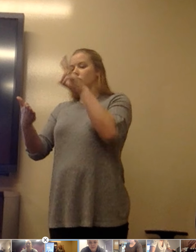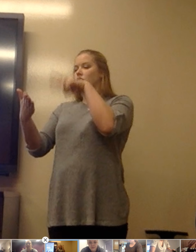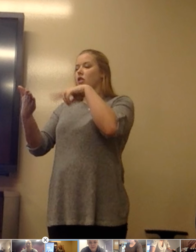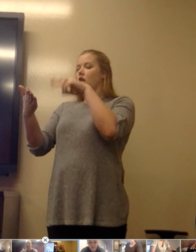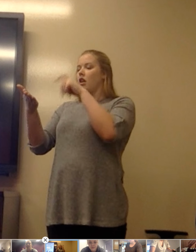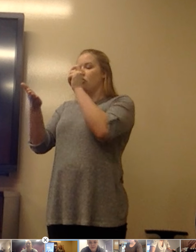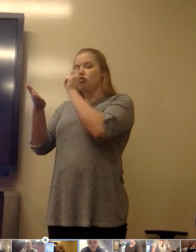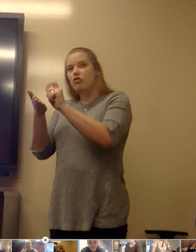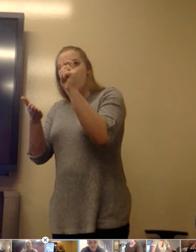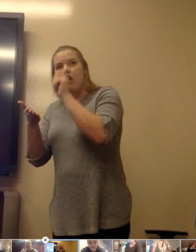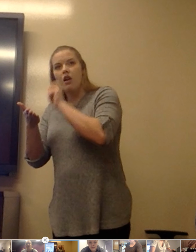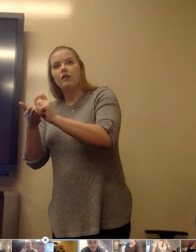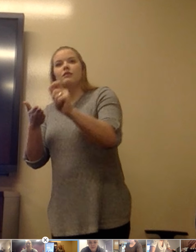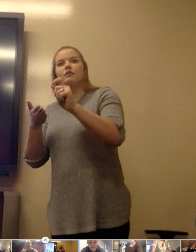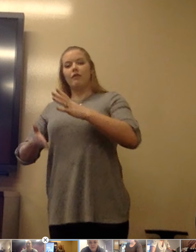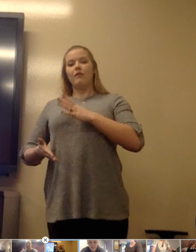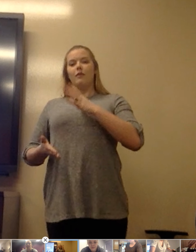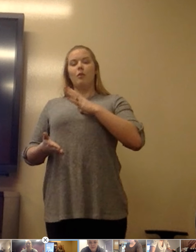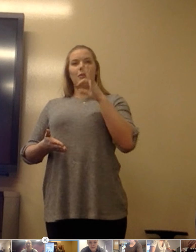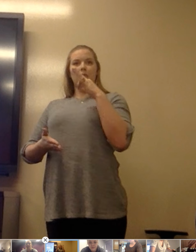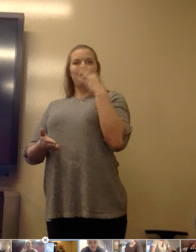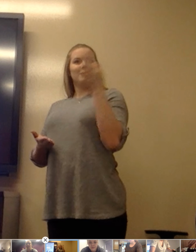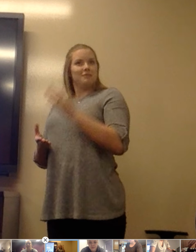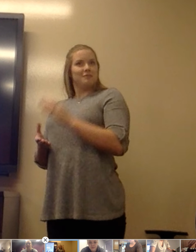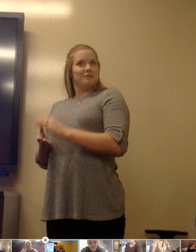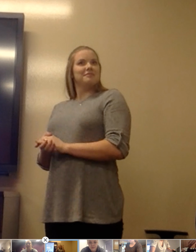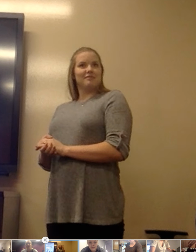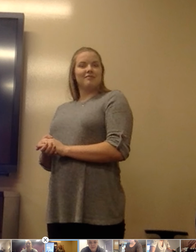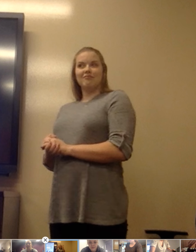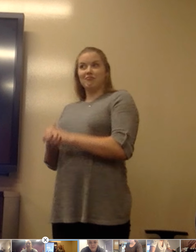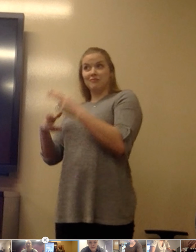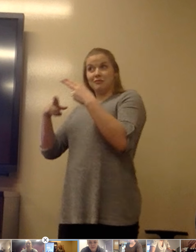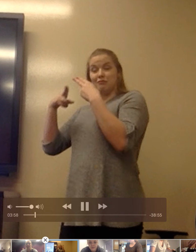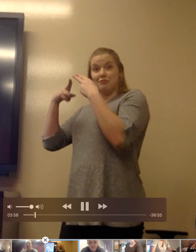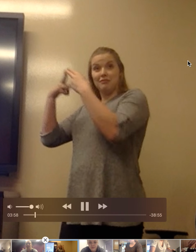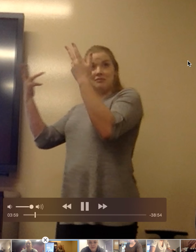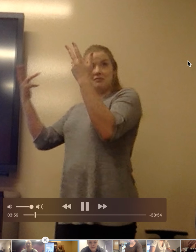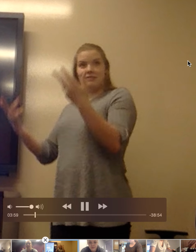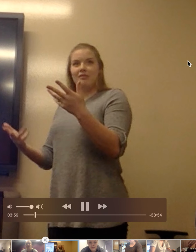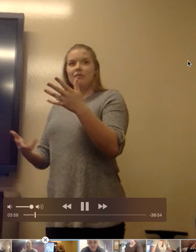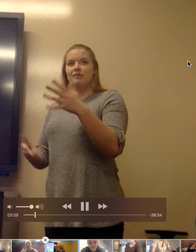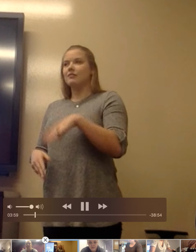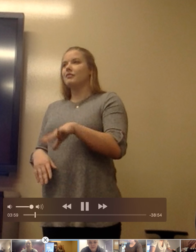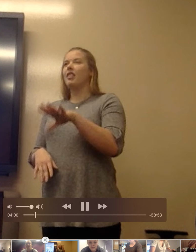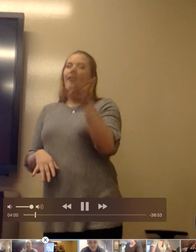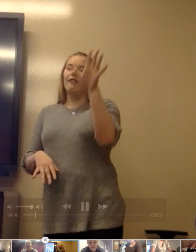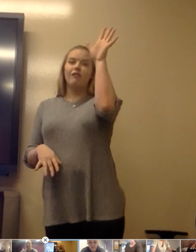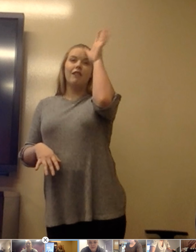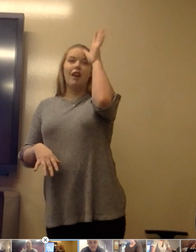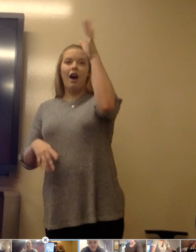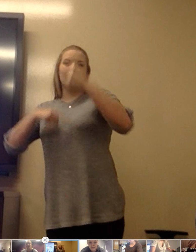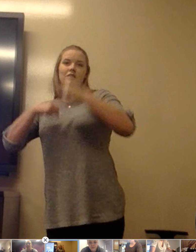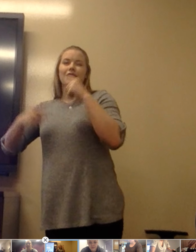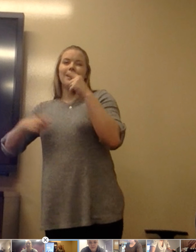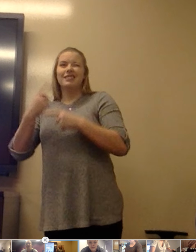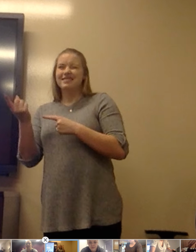to teach his deaf students to read and to write using this system. And it was reading and writing in formal French.